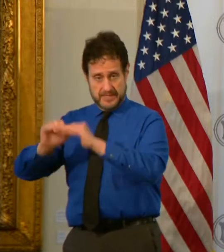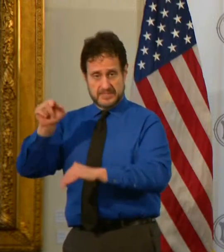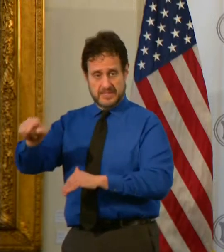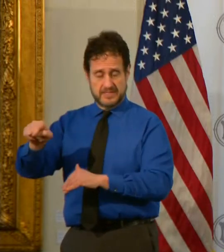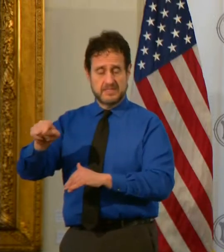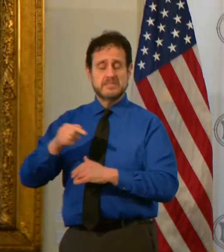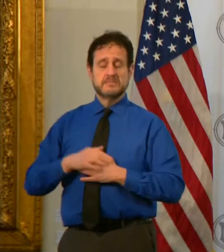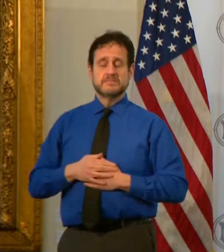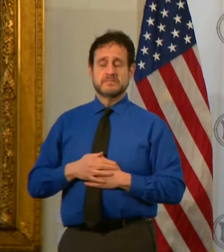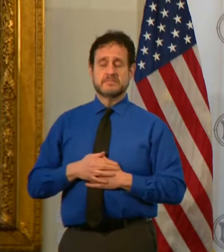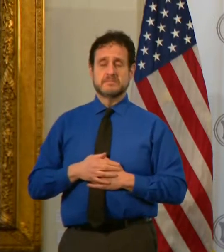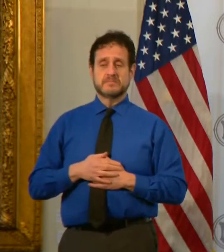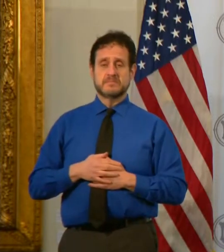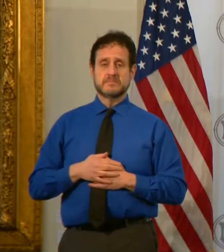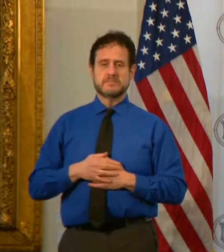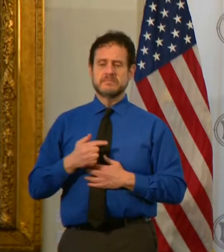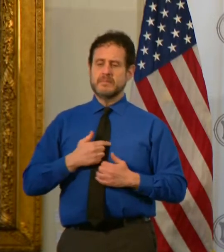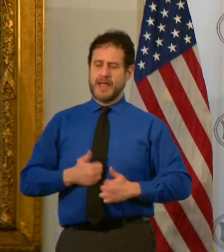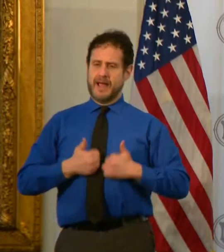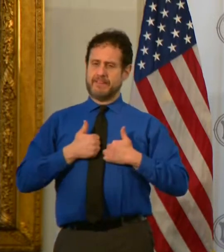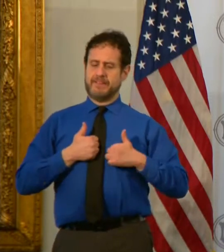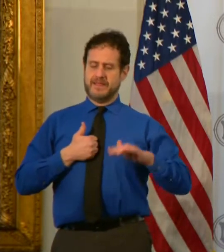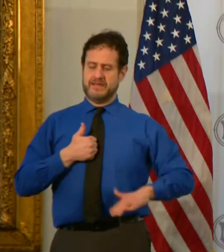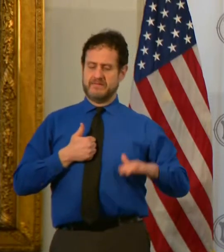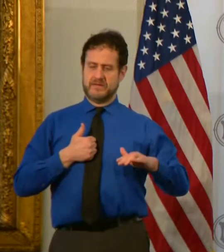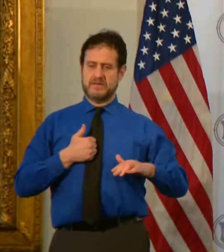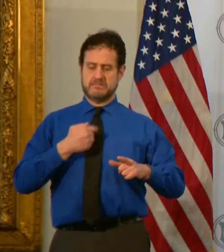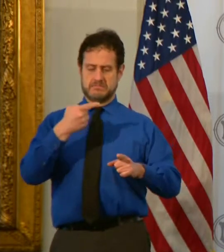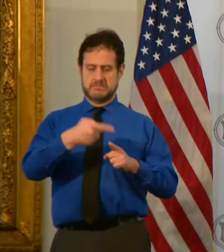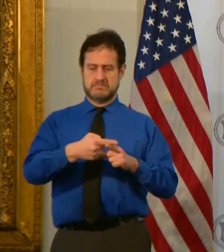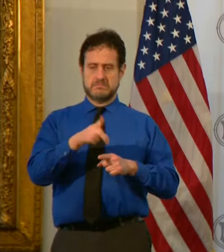When I lived on Division in Halsted,